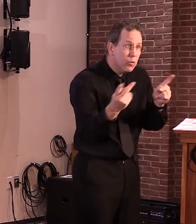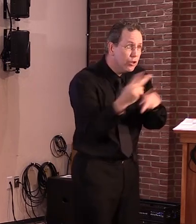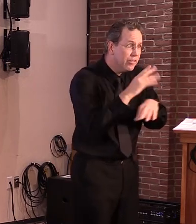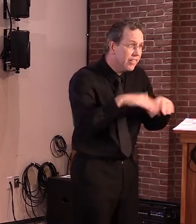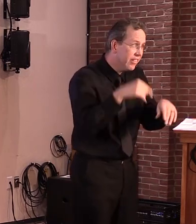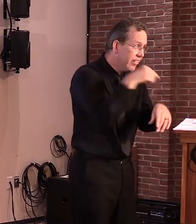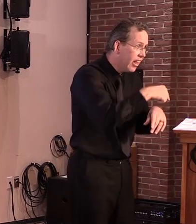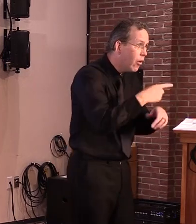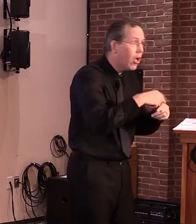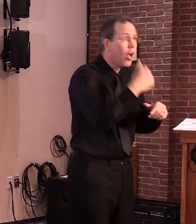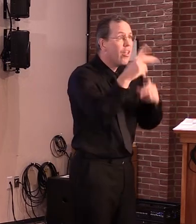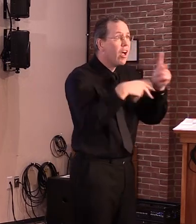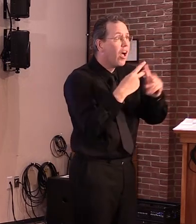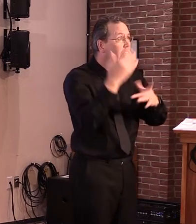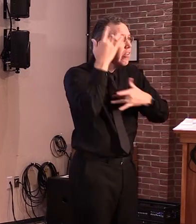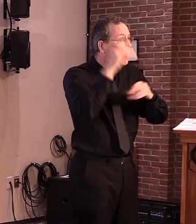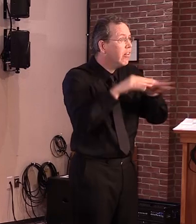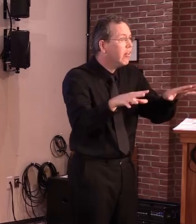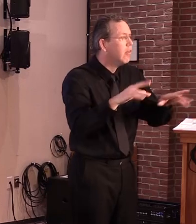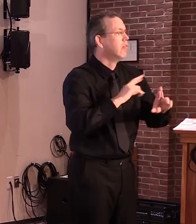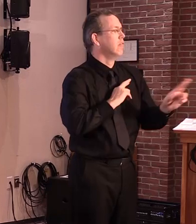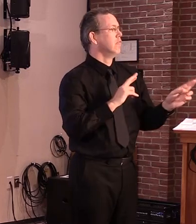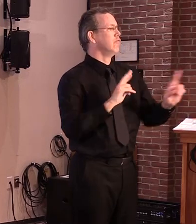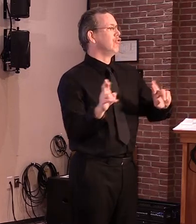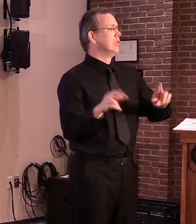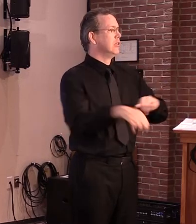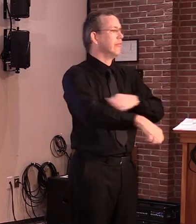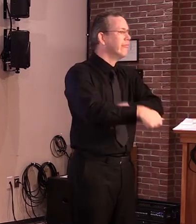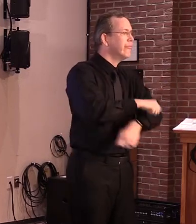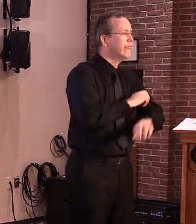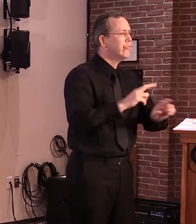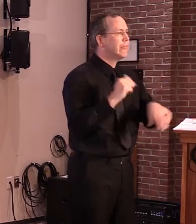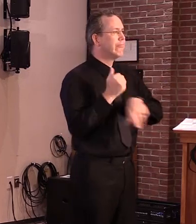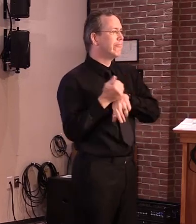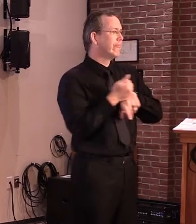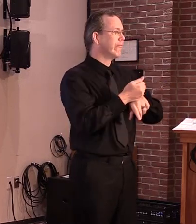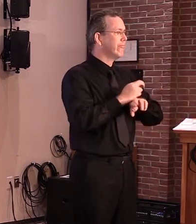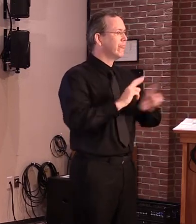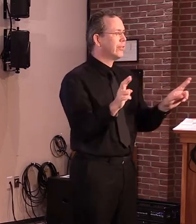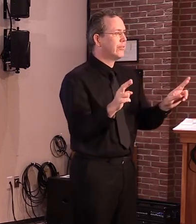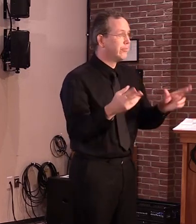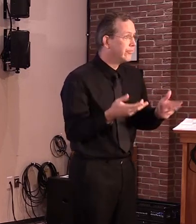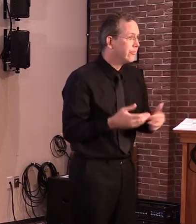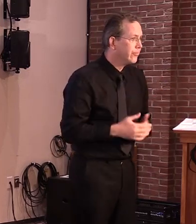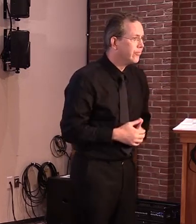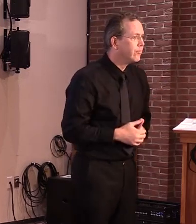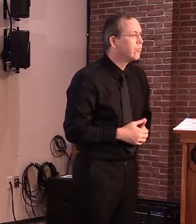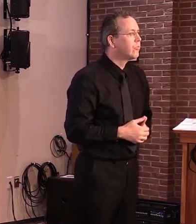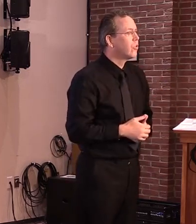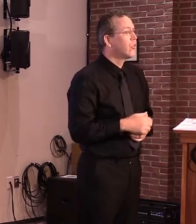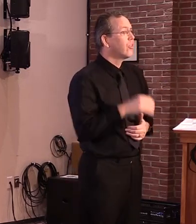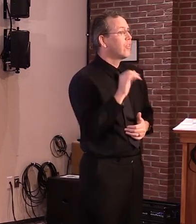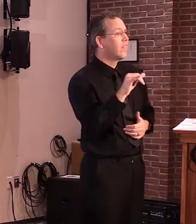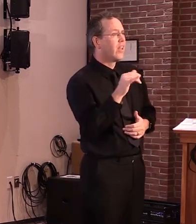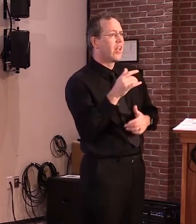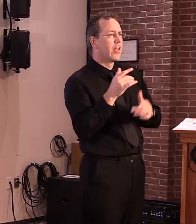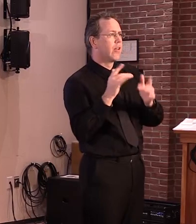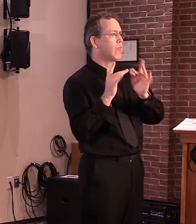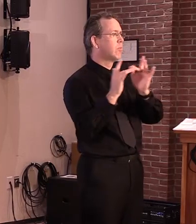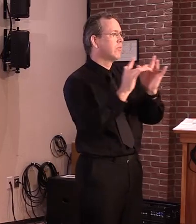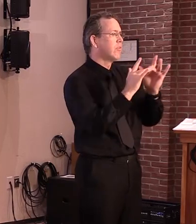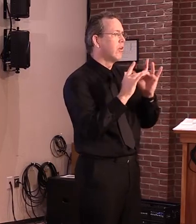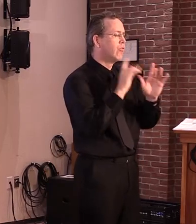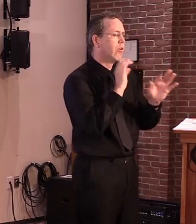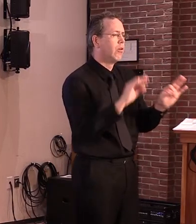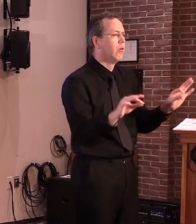that's an area that we can expand upon, but broadband's going to be so important. So hopefully we're going to have